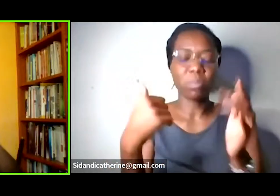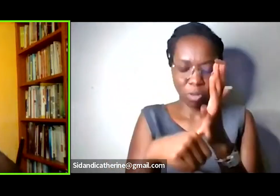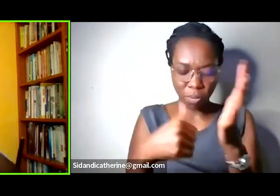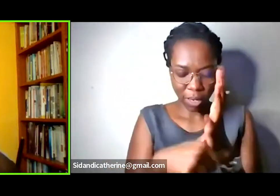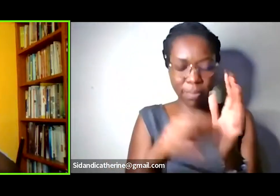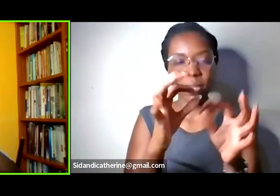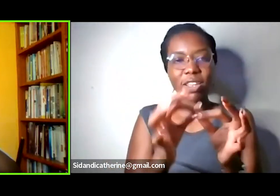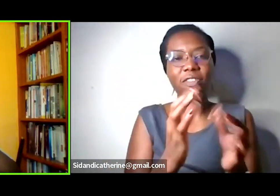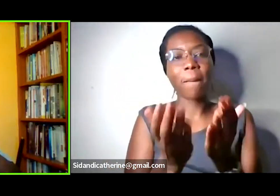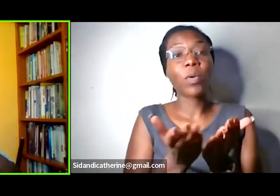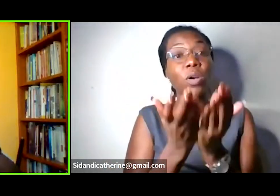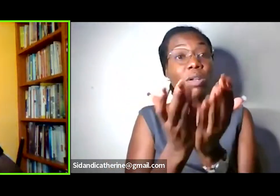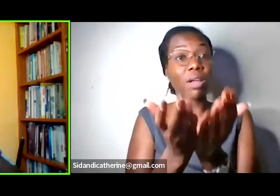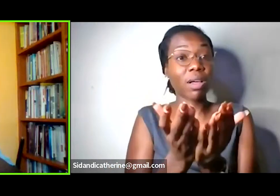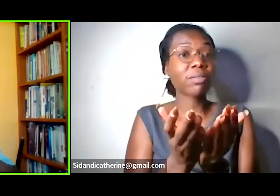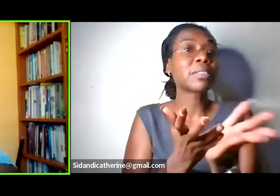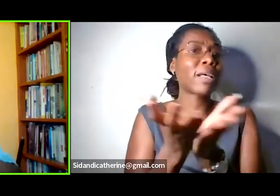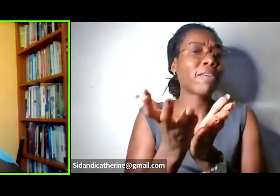products?